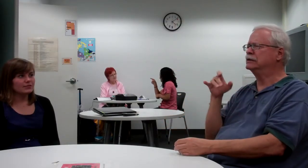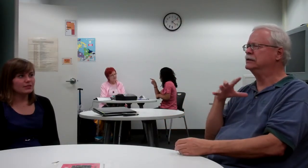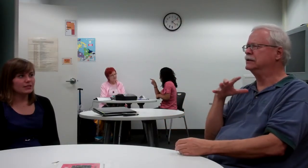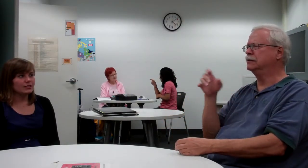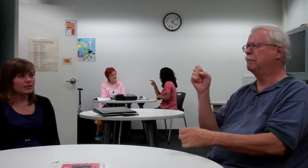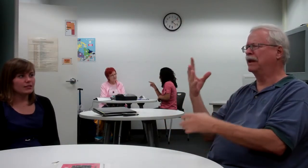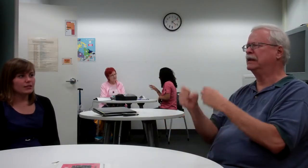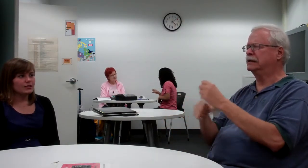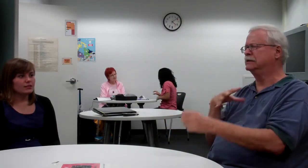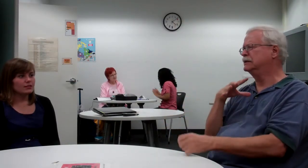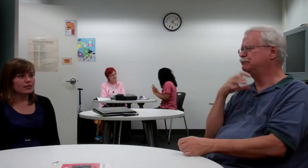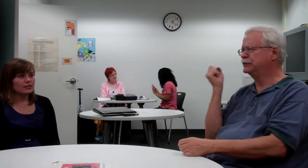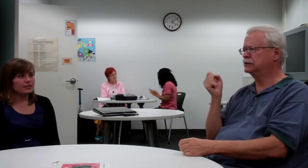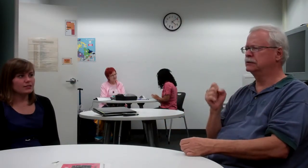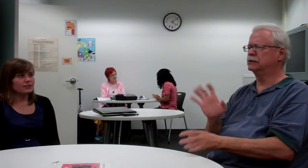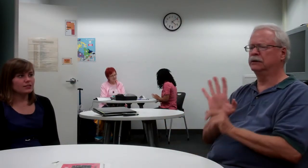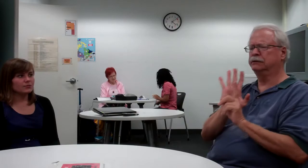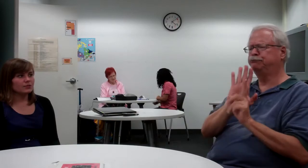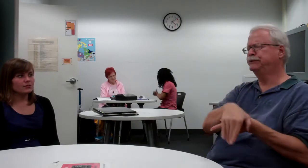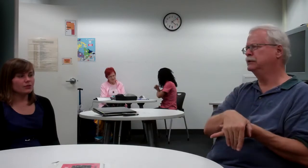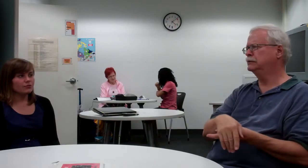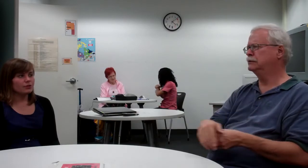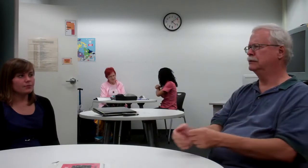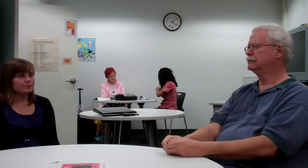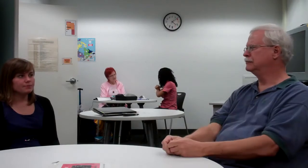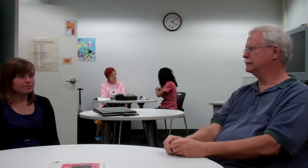really take into consideration what they're voting for.